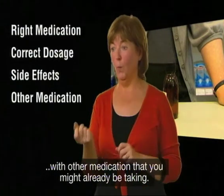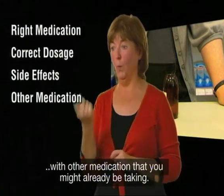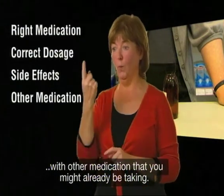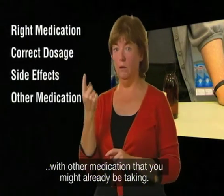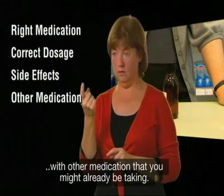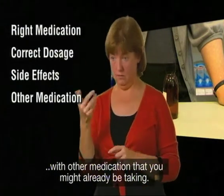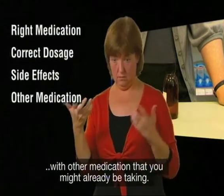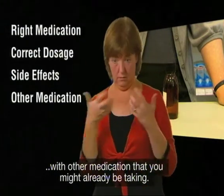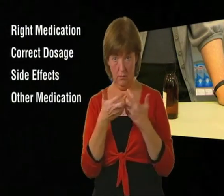taking.